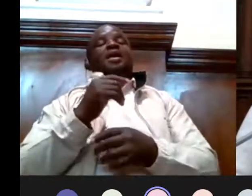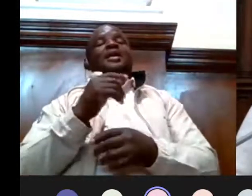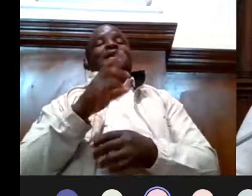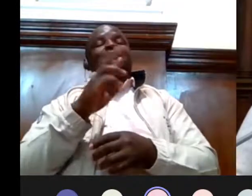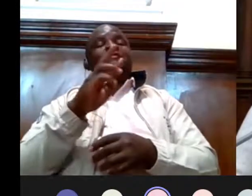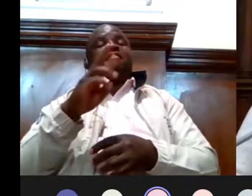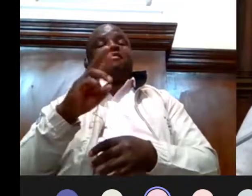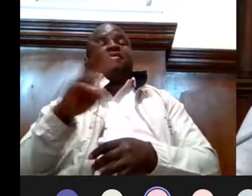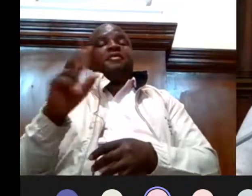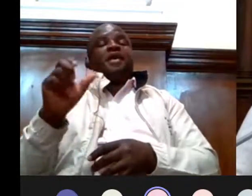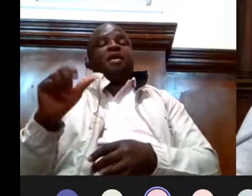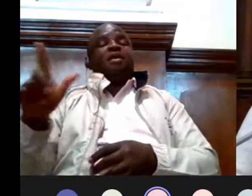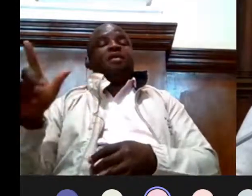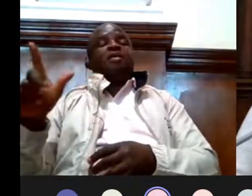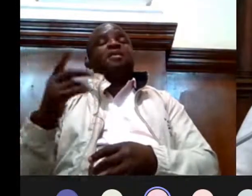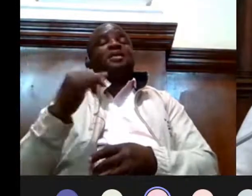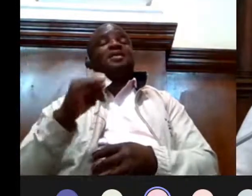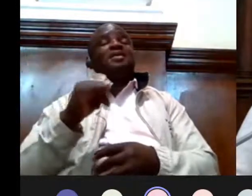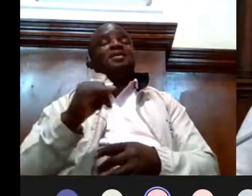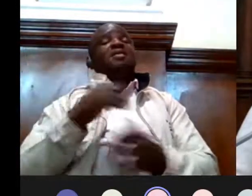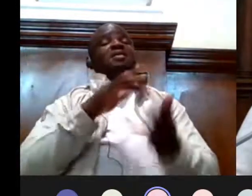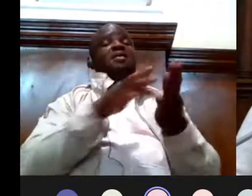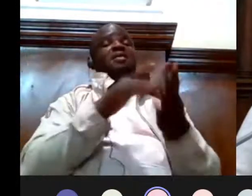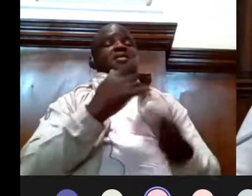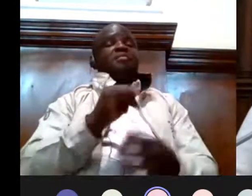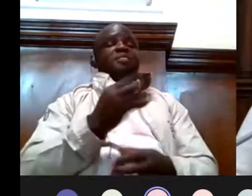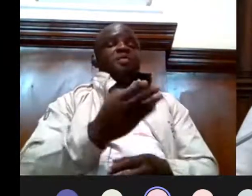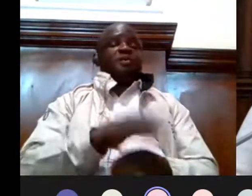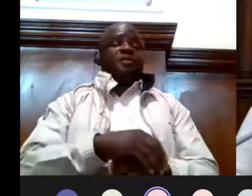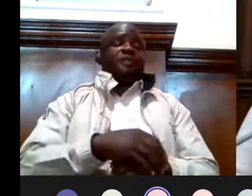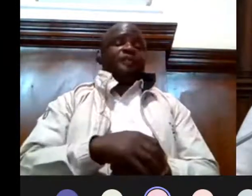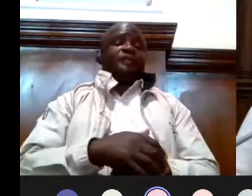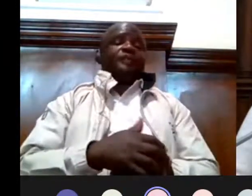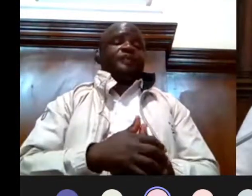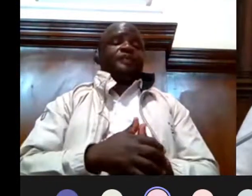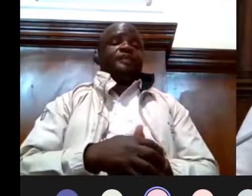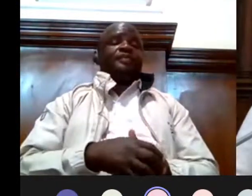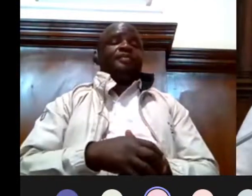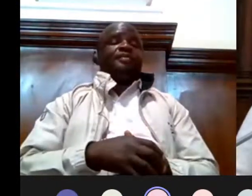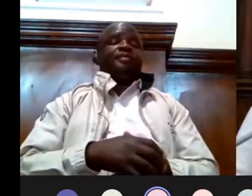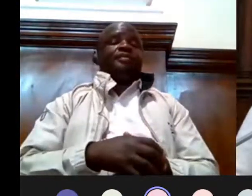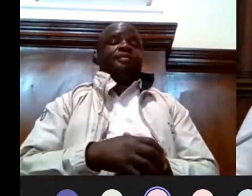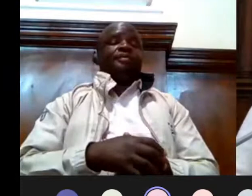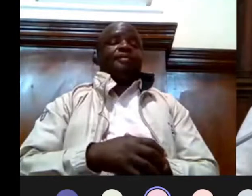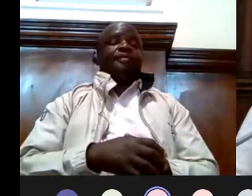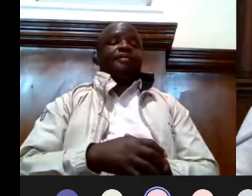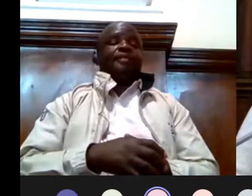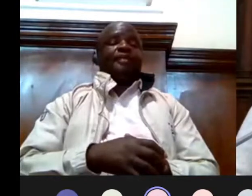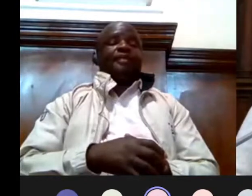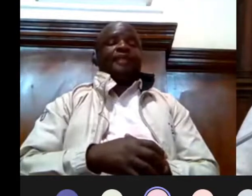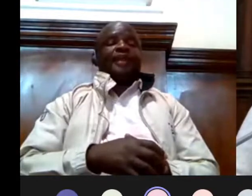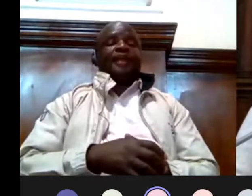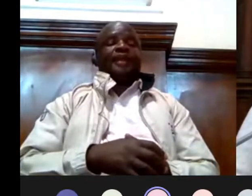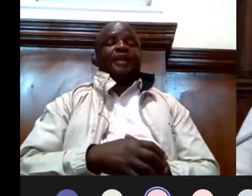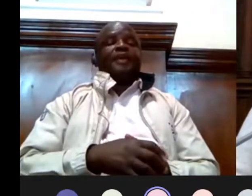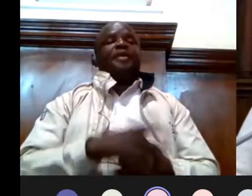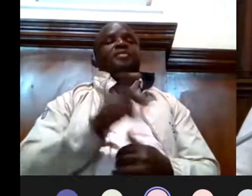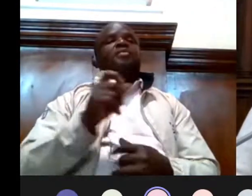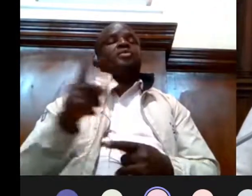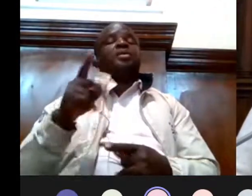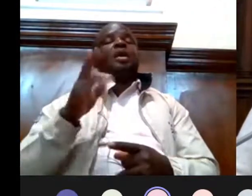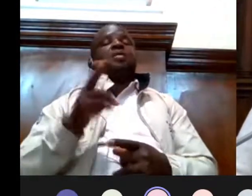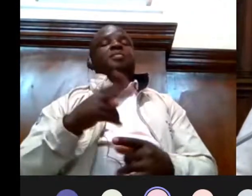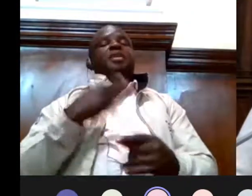in existence to this day. Her work as a social worker and